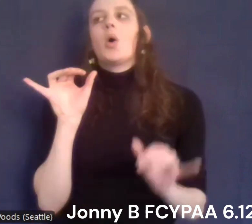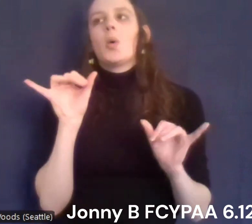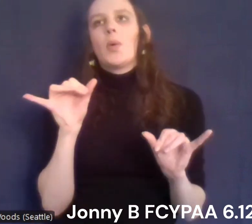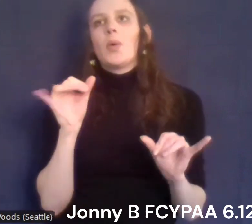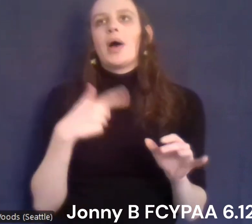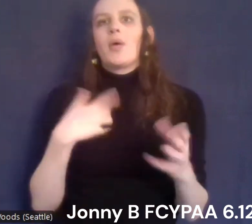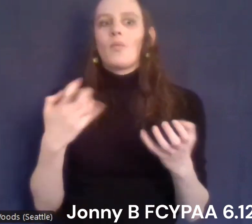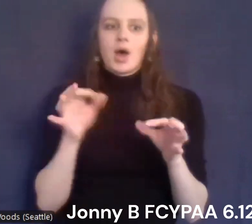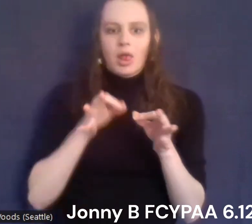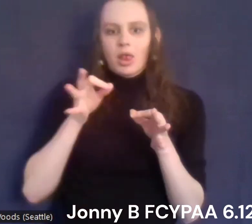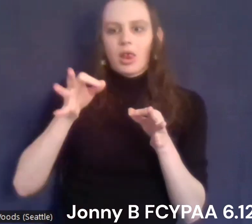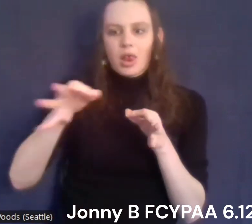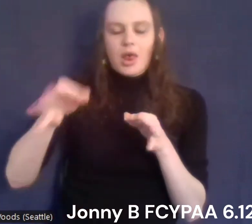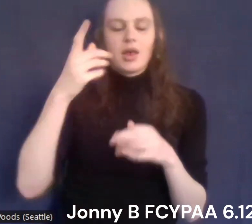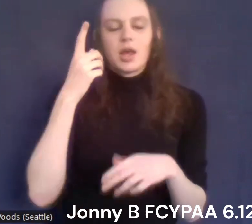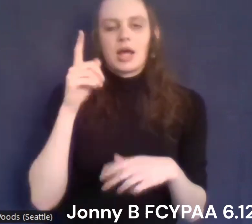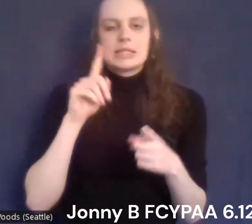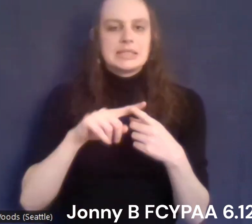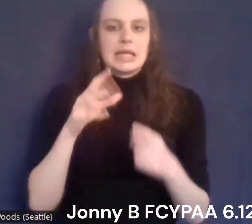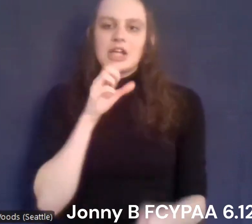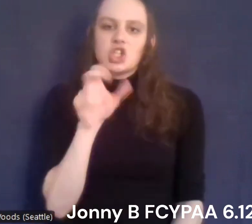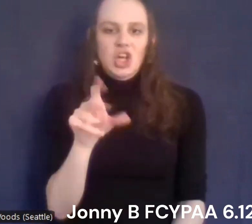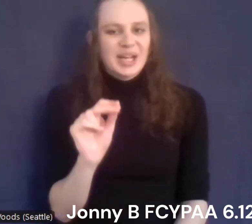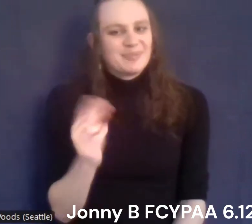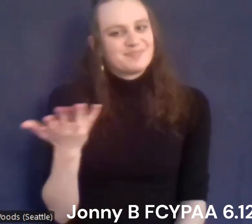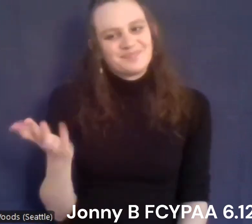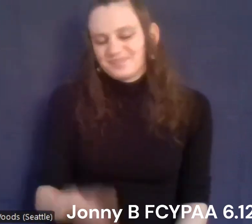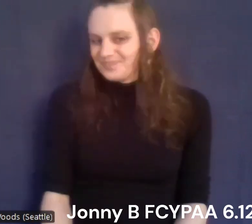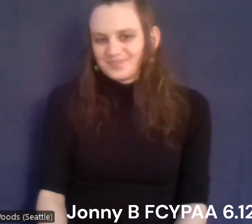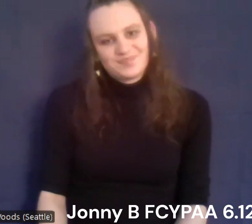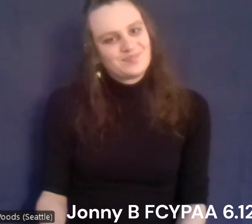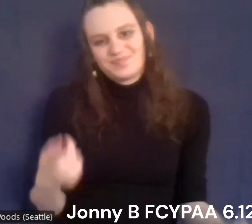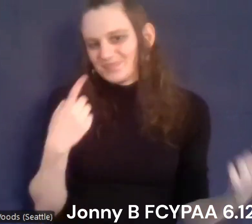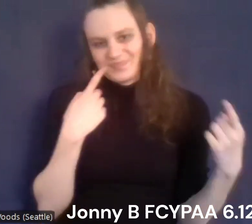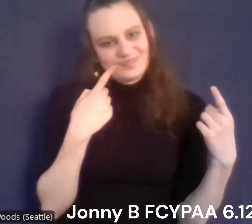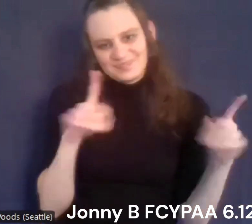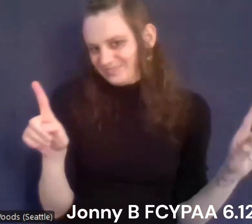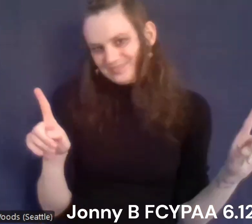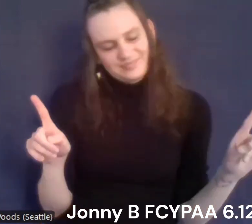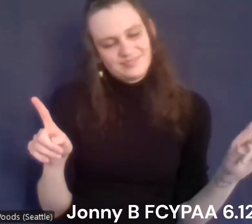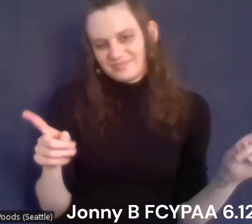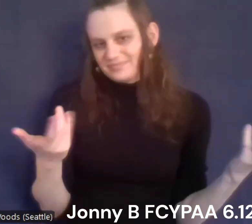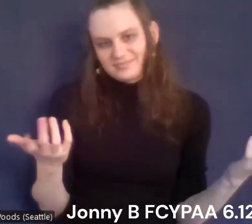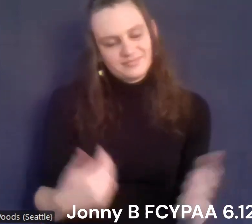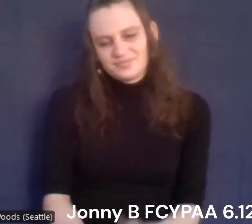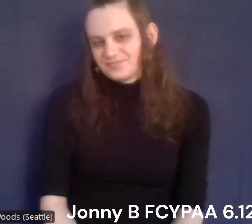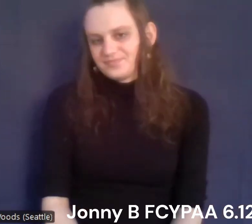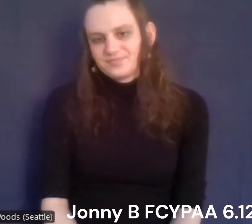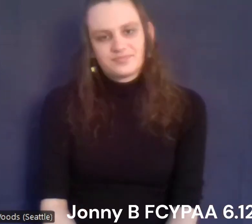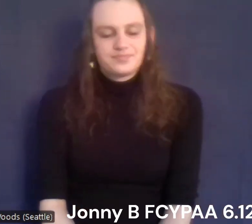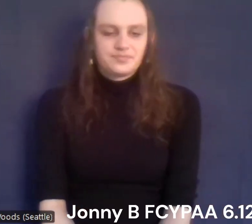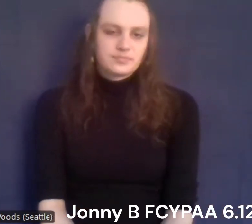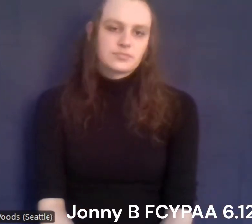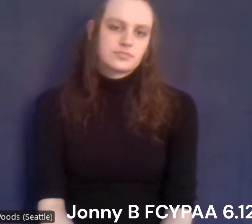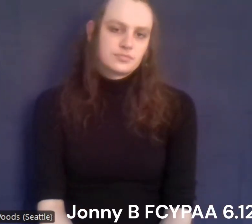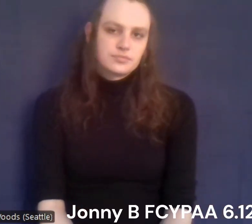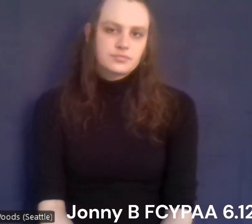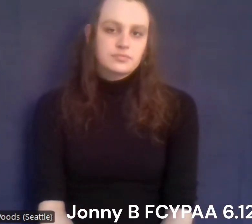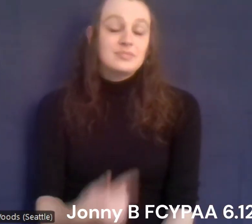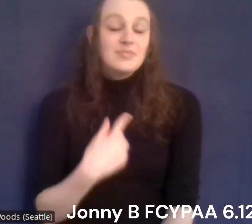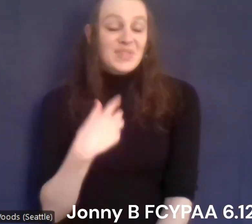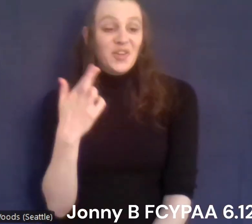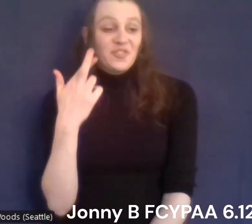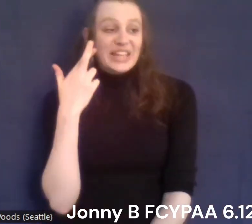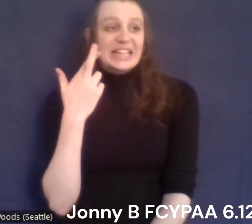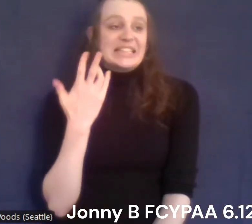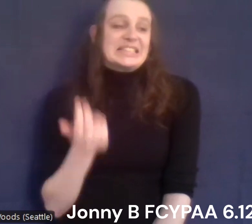I was 30 or pushing it down the road, like that's like I could see it. Um, and like I came to the realization,